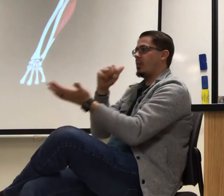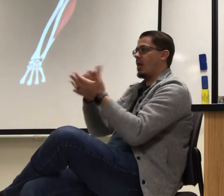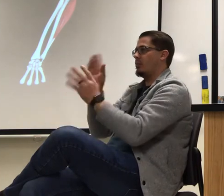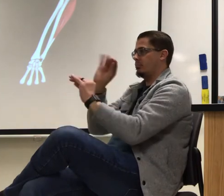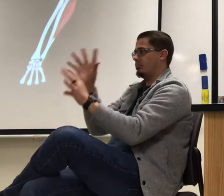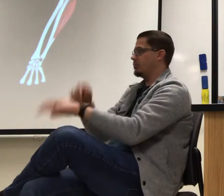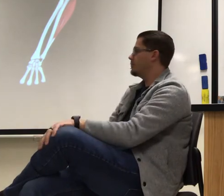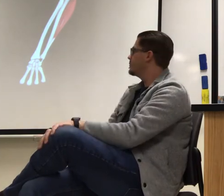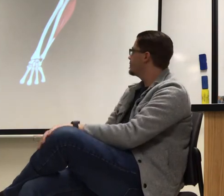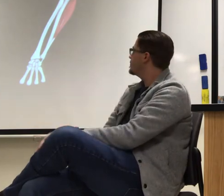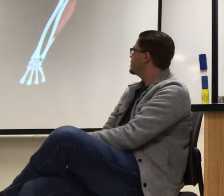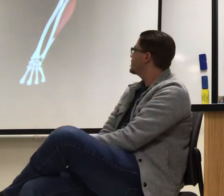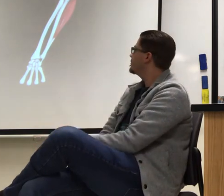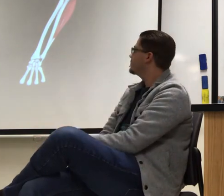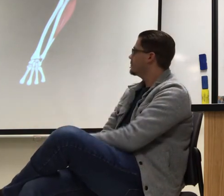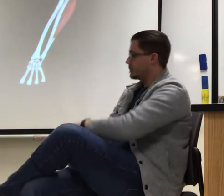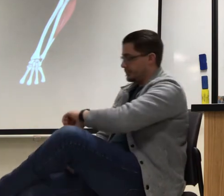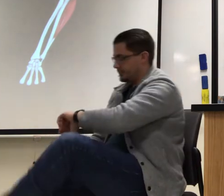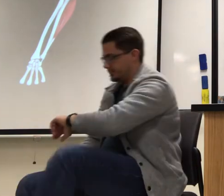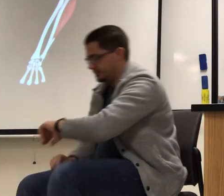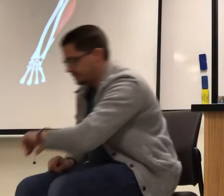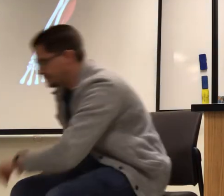to move on.